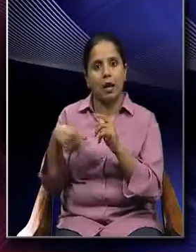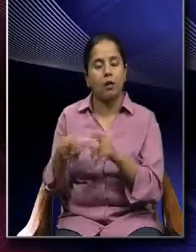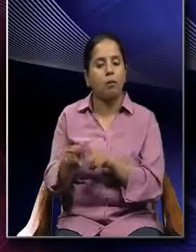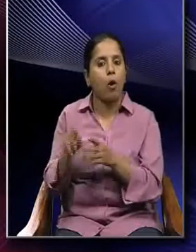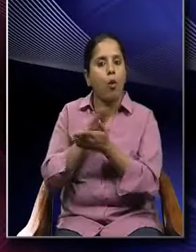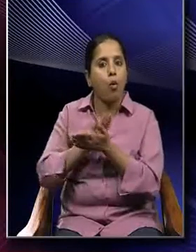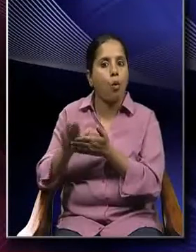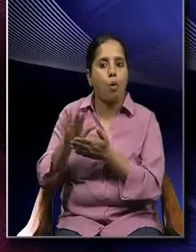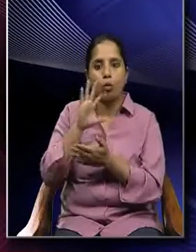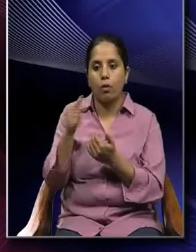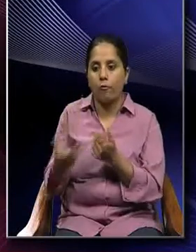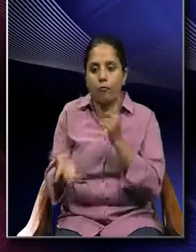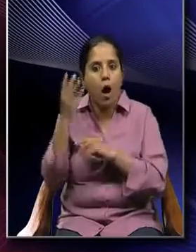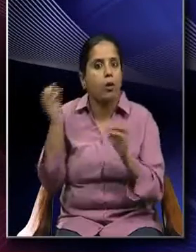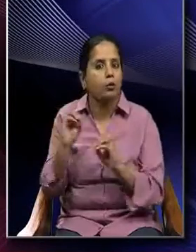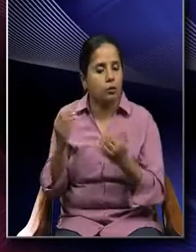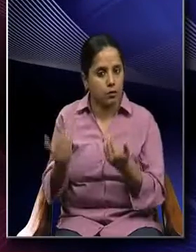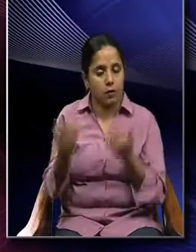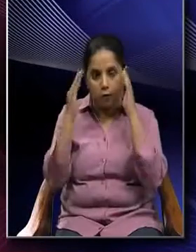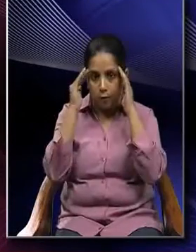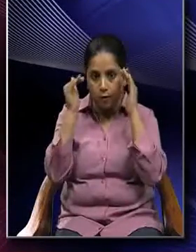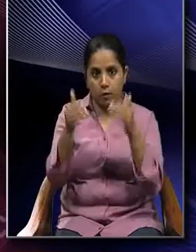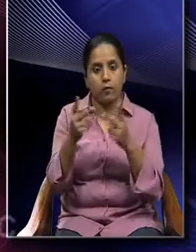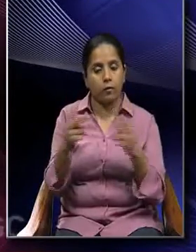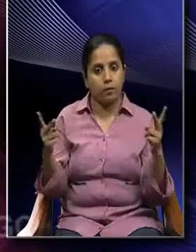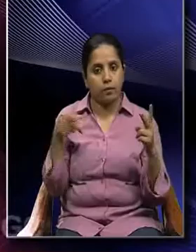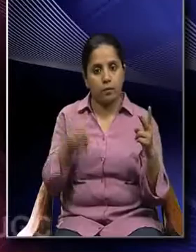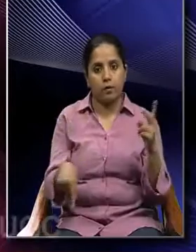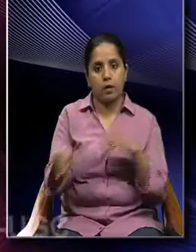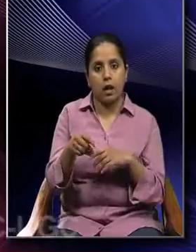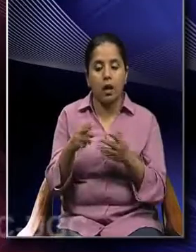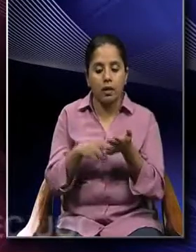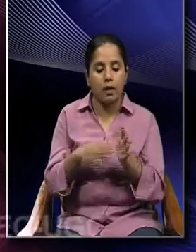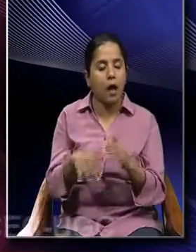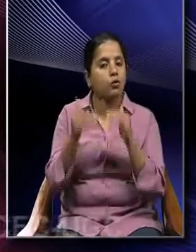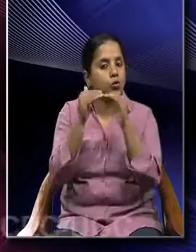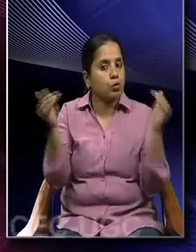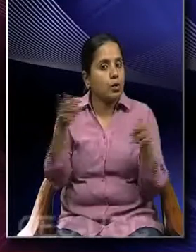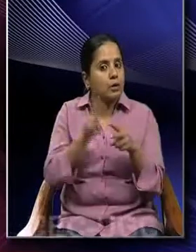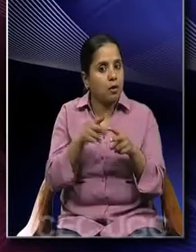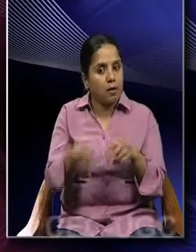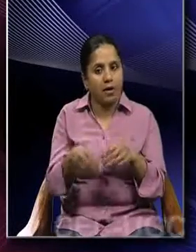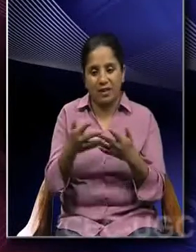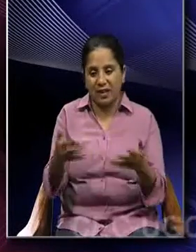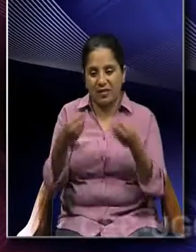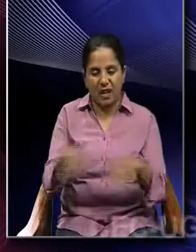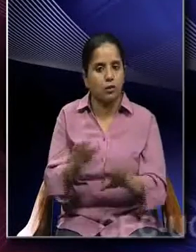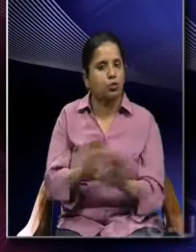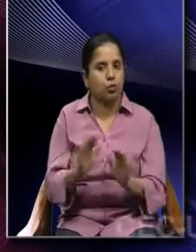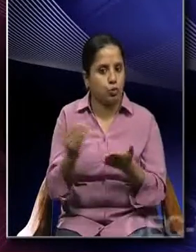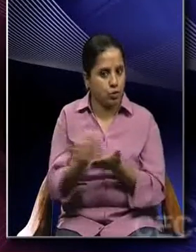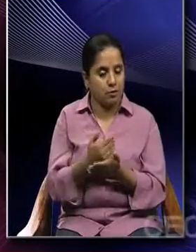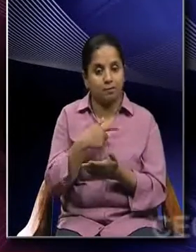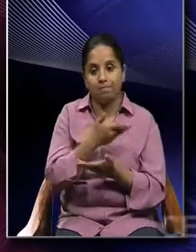are very pious, and our focus is on retaining the natural equilibrium without wasting these resources. So my